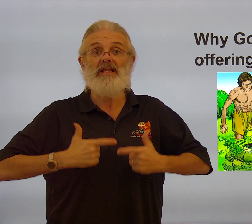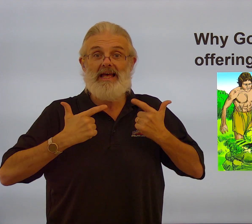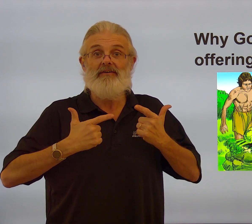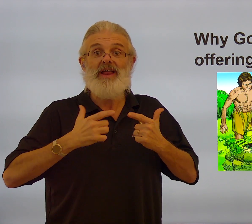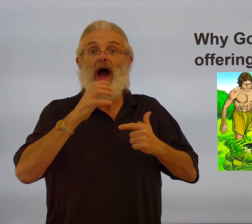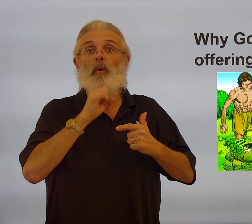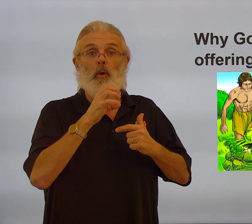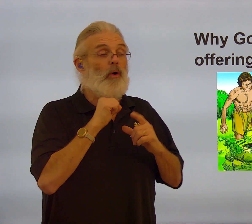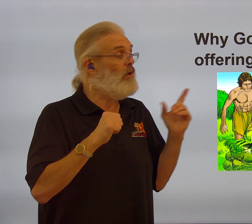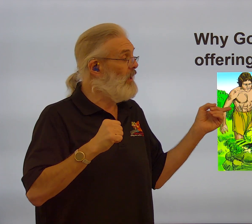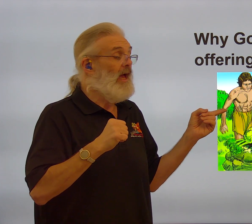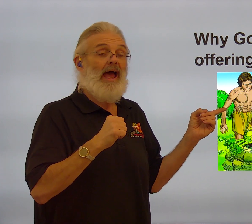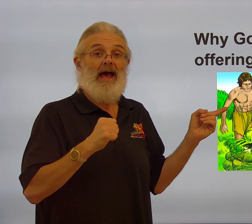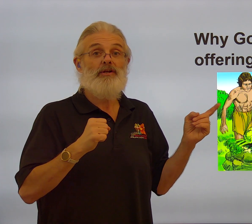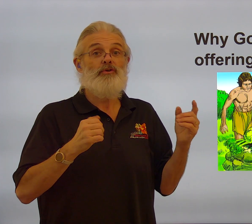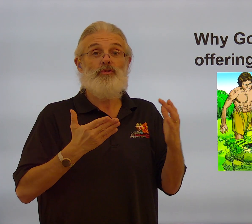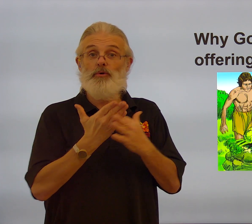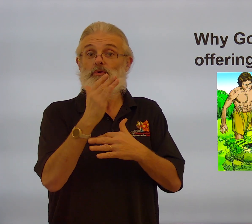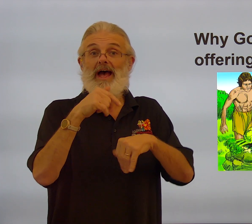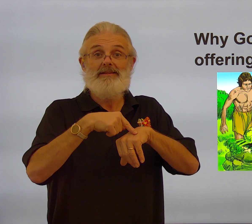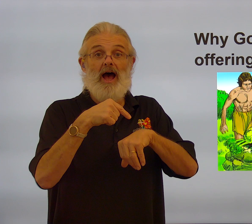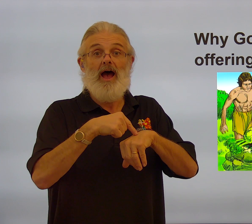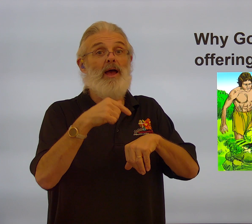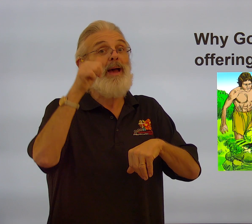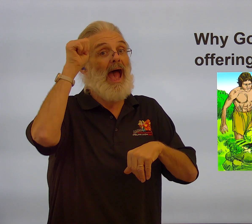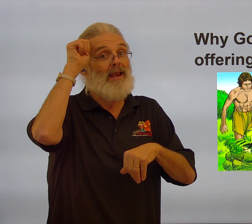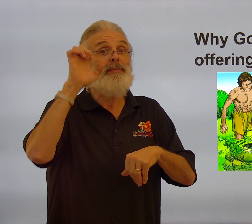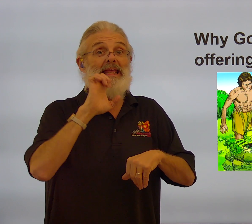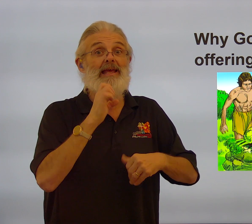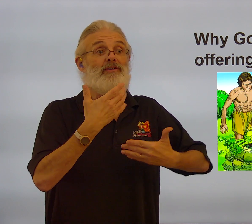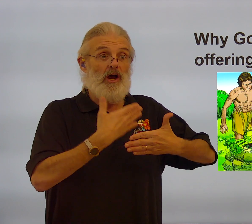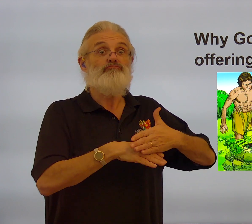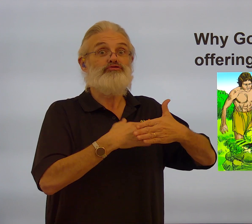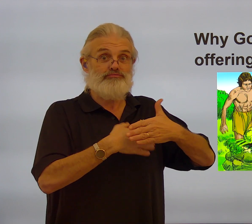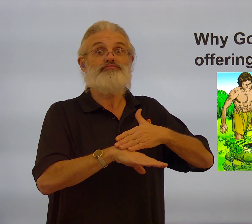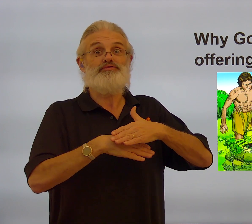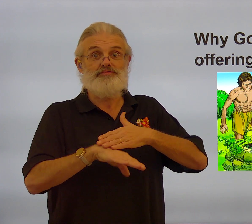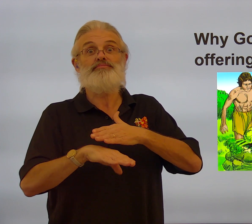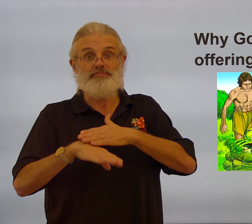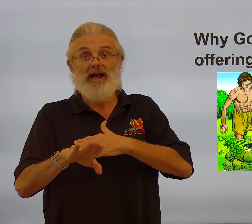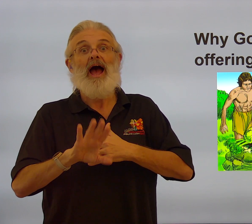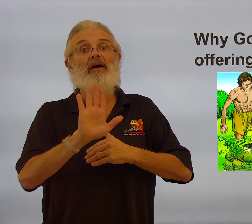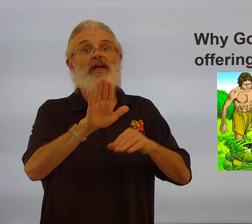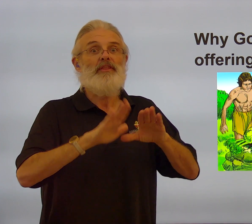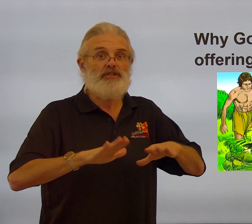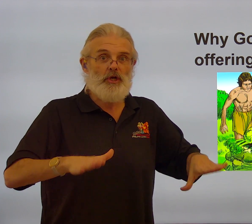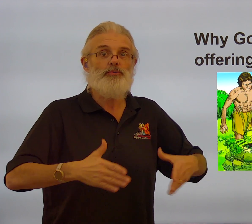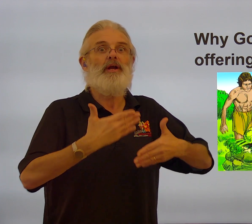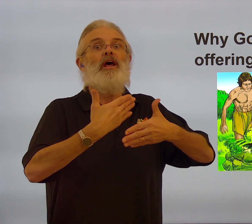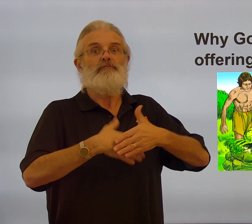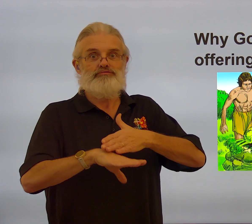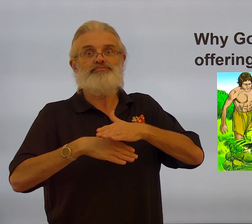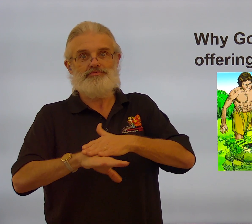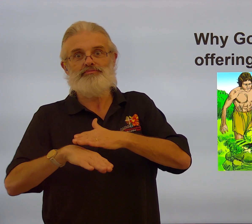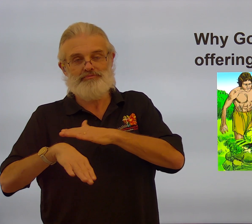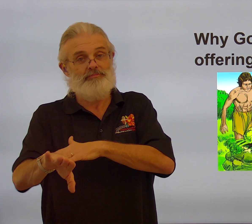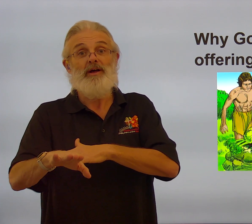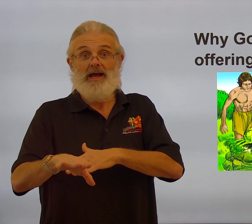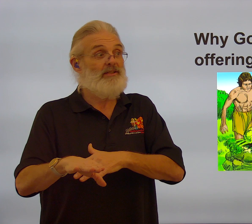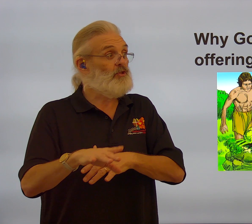live? How old? And through that time, Adam and Eve, and then their children, and so there